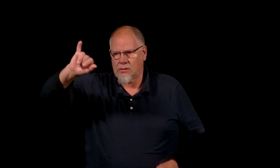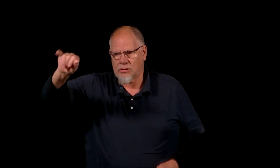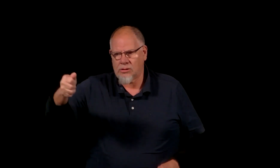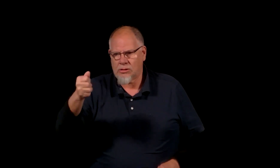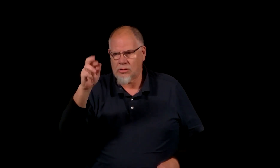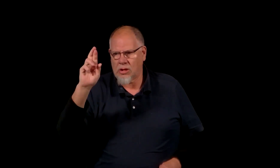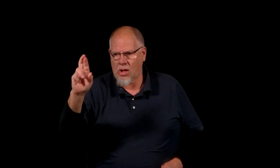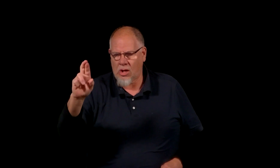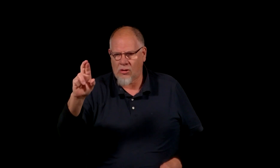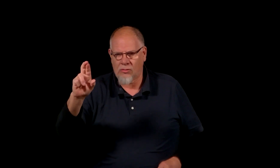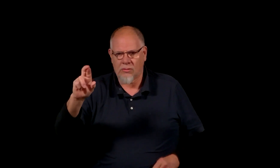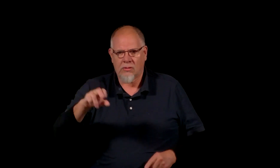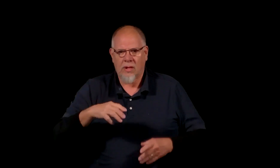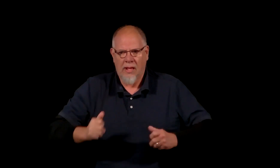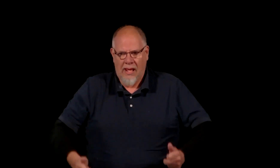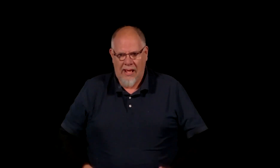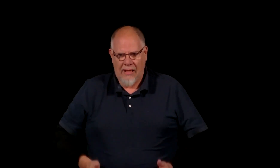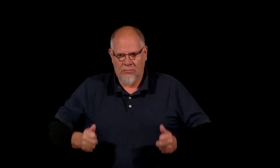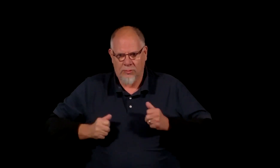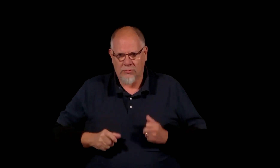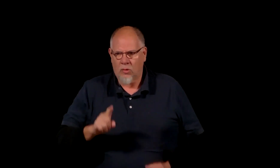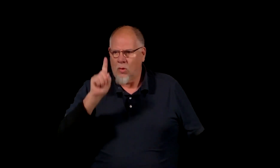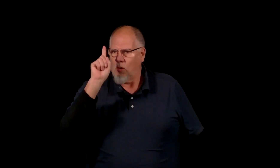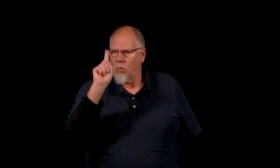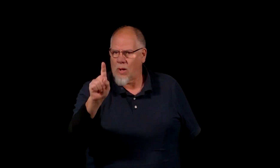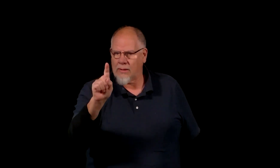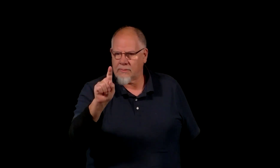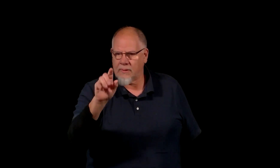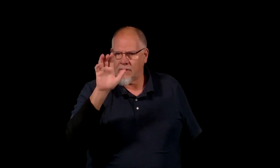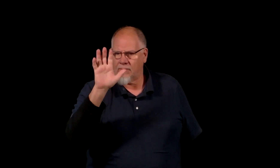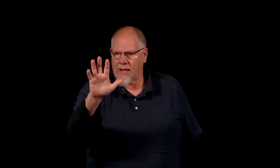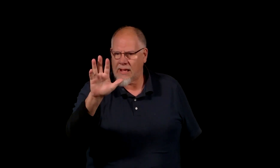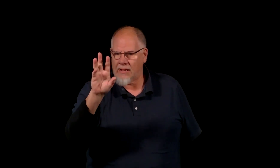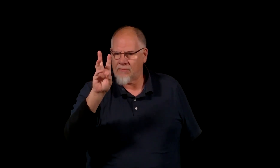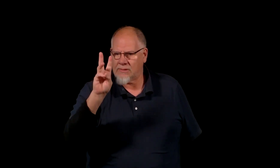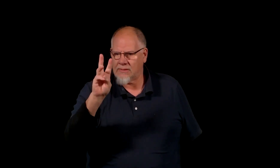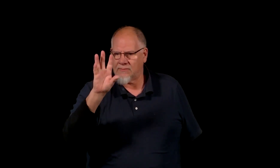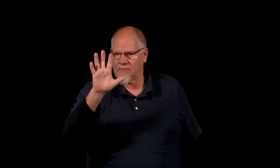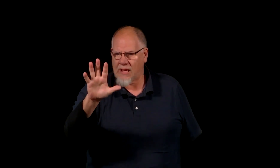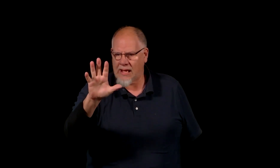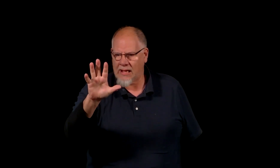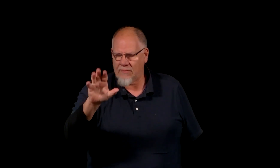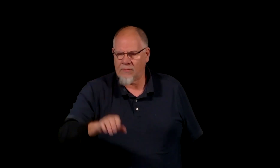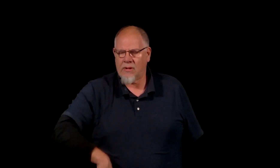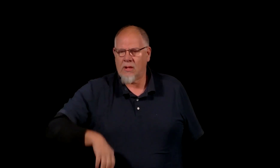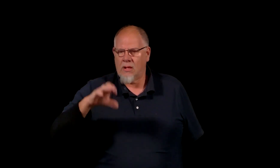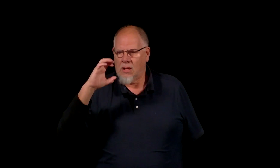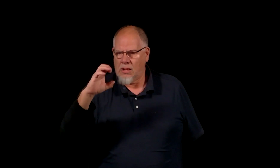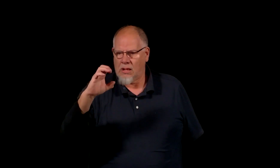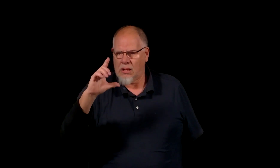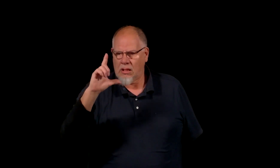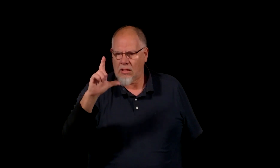And that'll be held at the Mason Jar Restaurant. The address is 1565